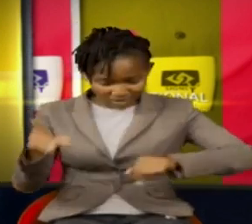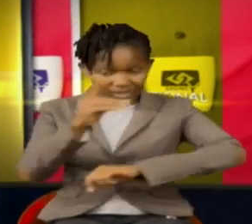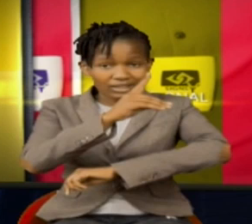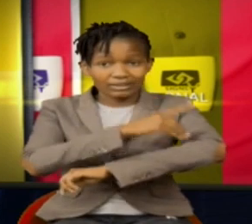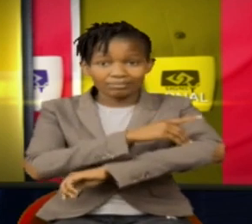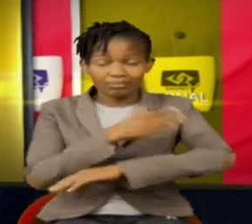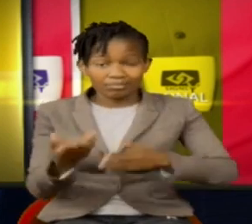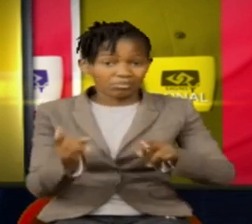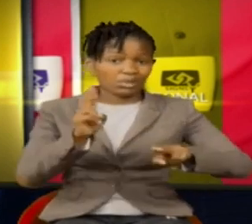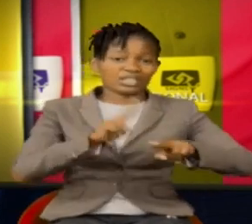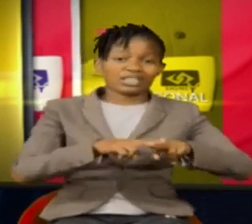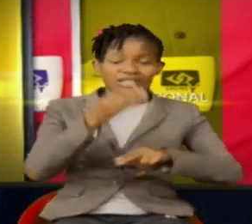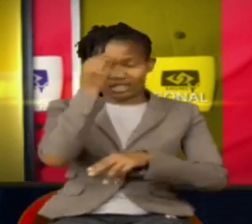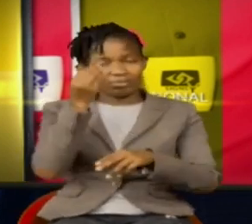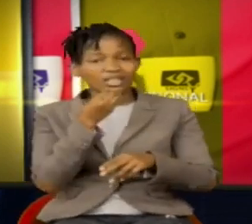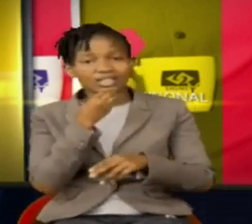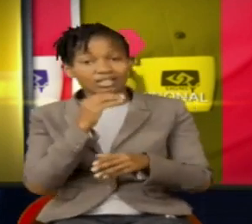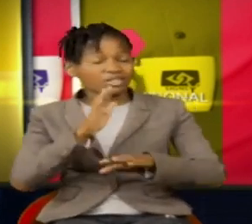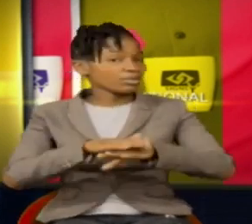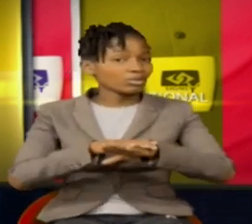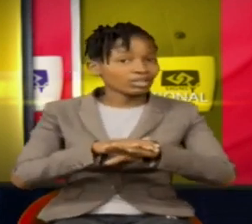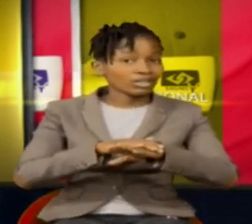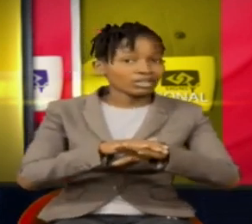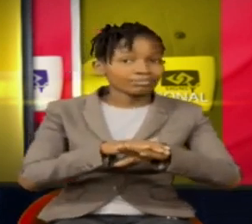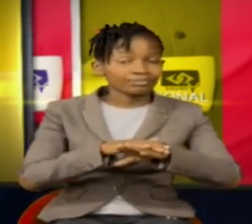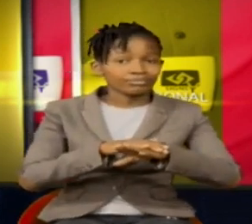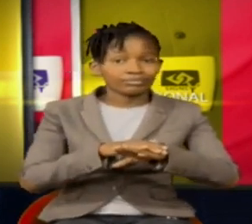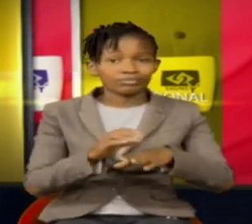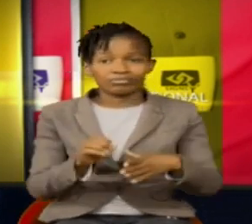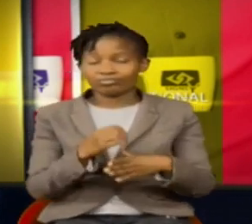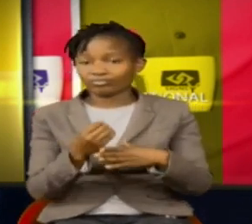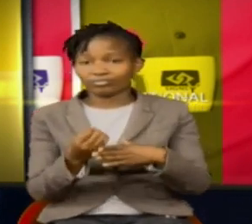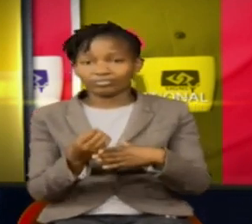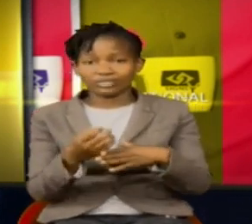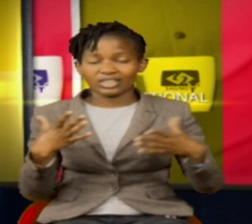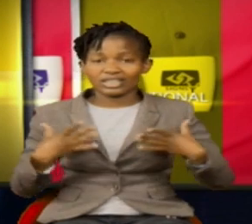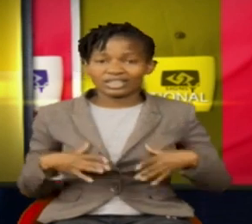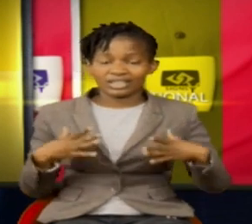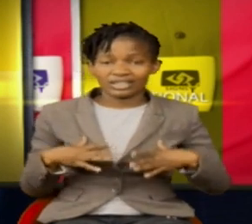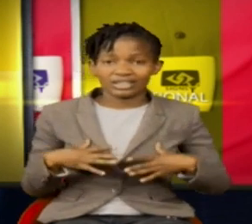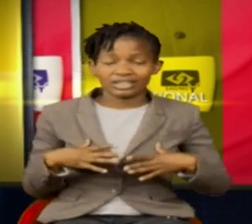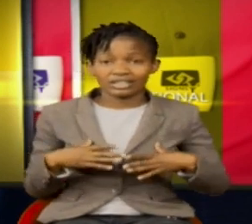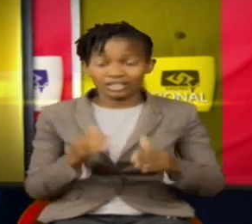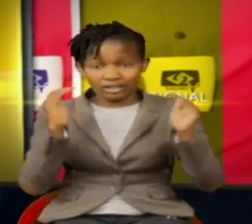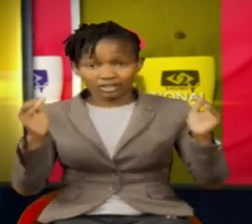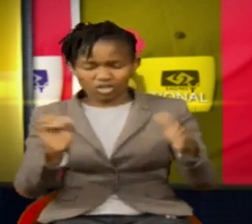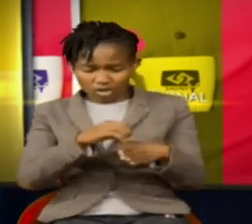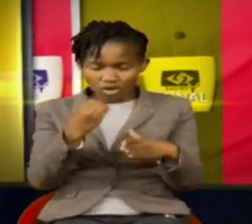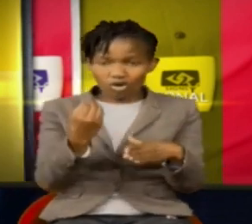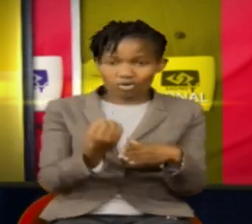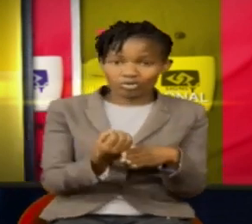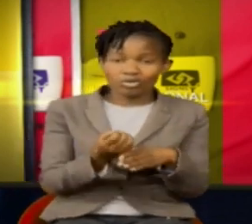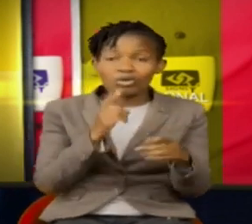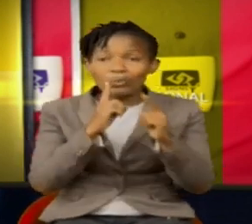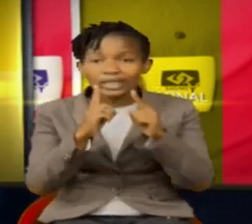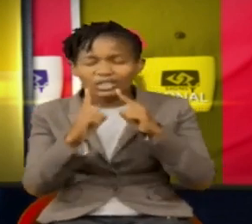either sit back and pretend that, you know, it's all good and nothing's happening. Oh my God, the Kenyan population is great. Yeah. Or we can address